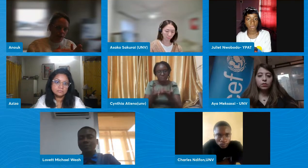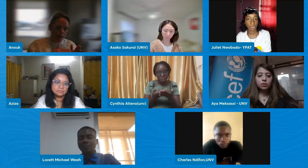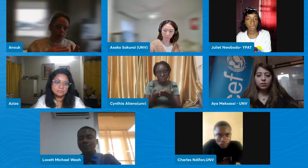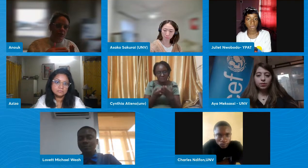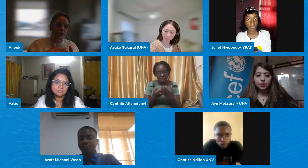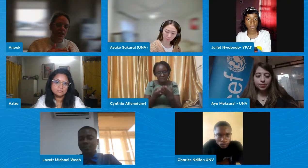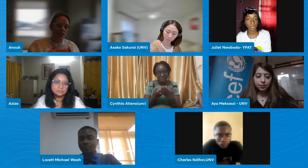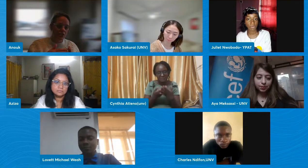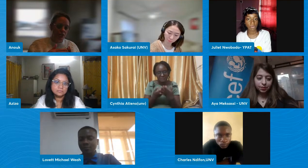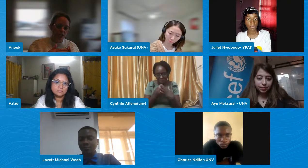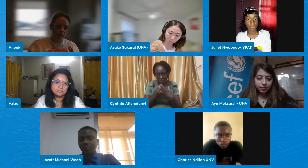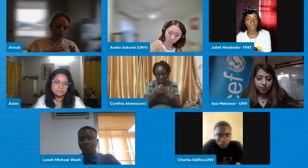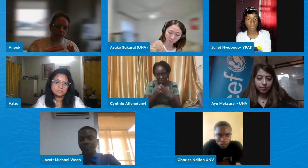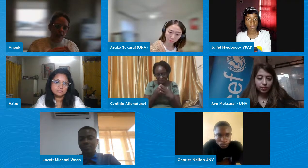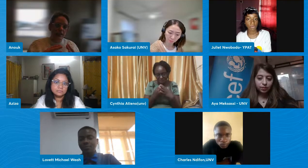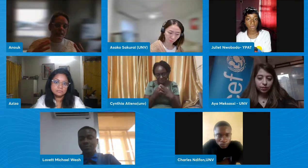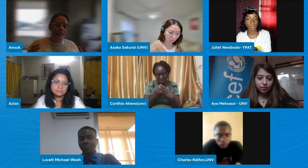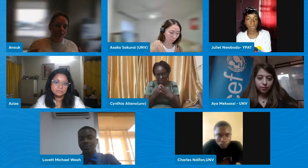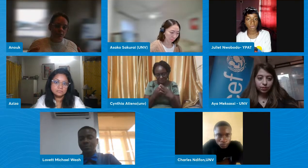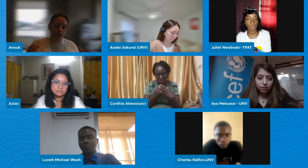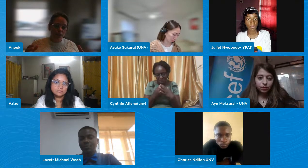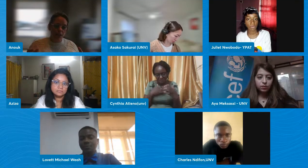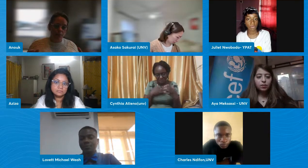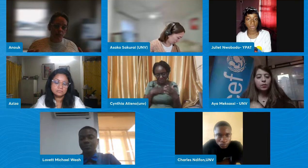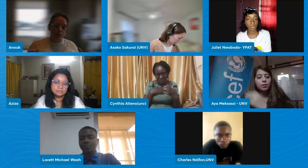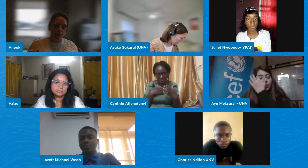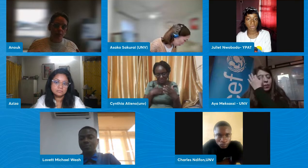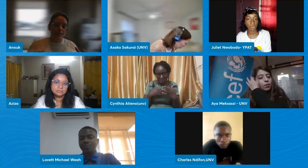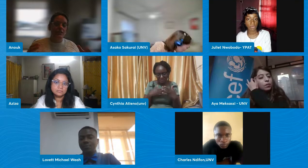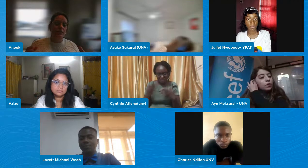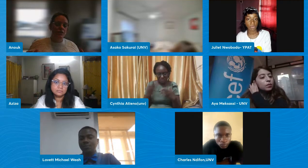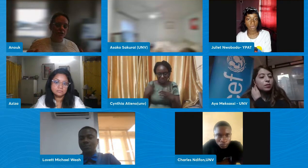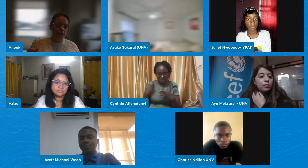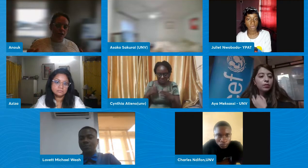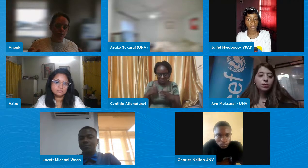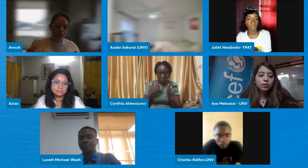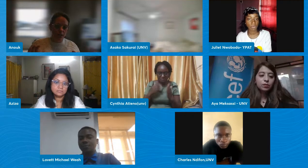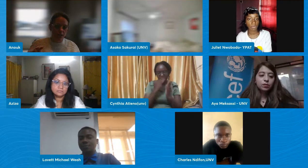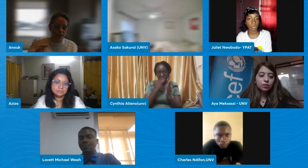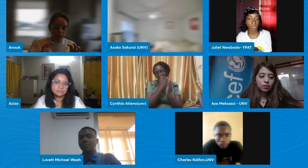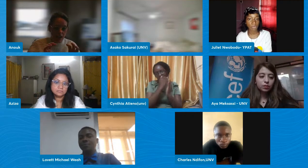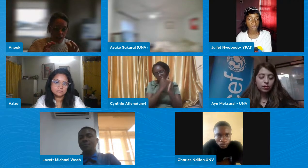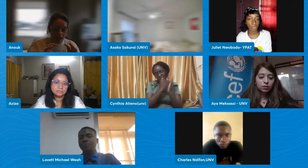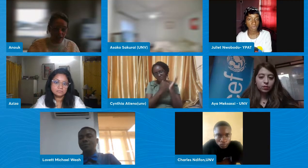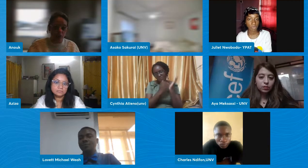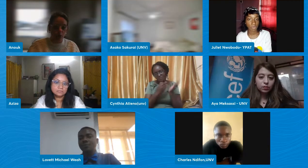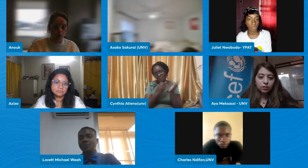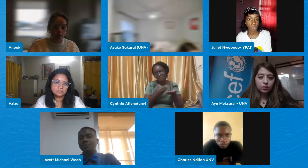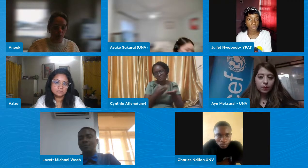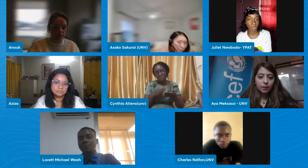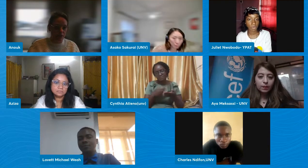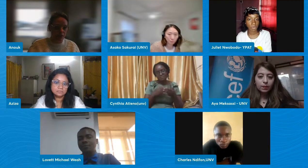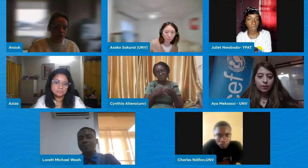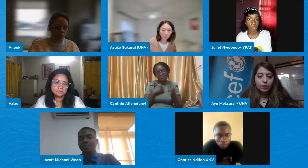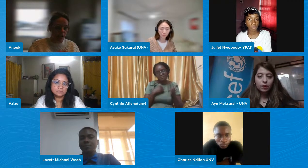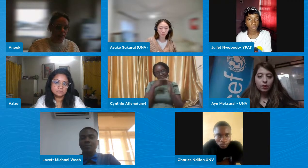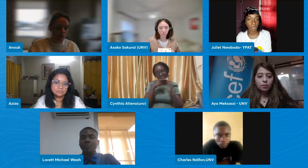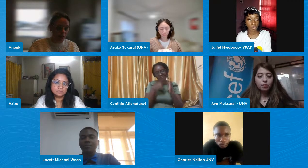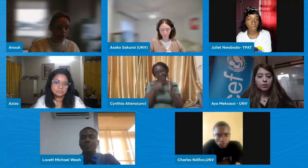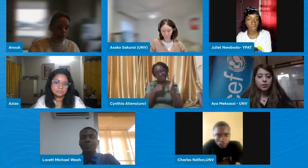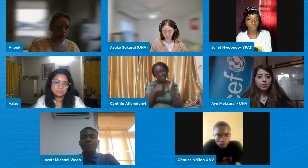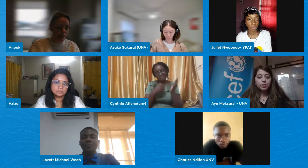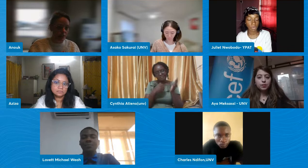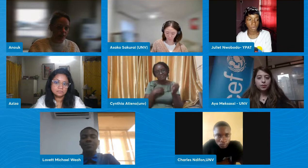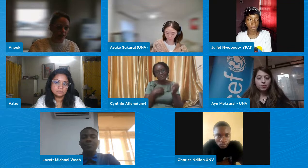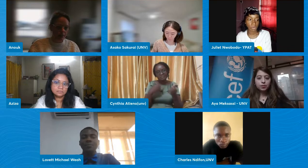in my presentation, I laid out the types of interventions that we take in our own operation, so at